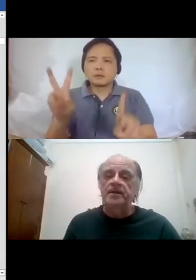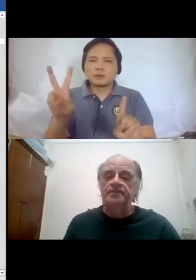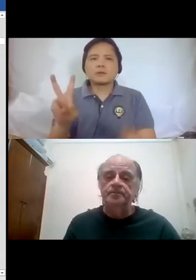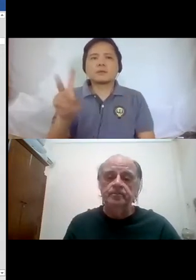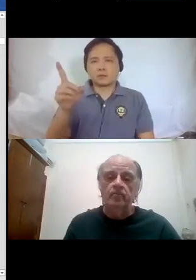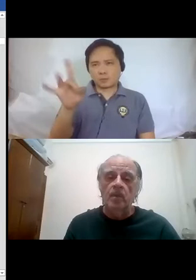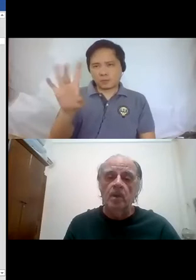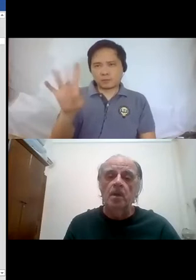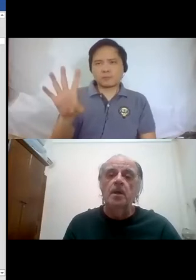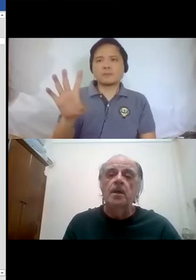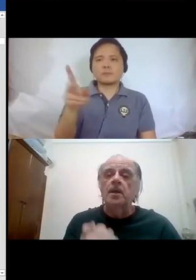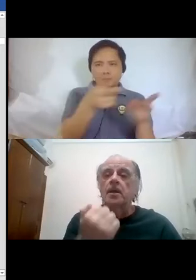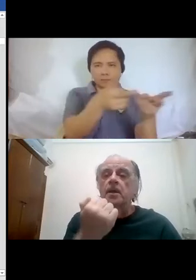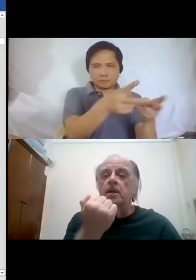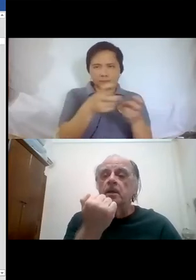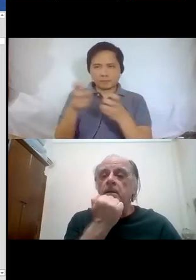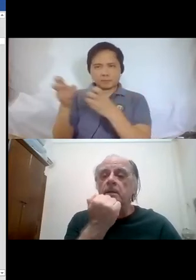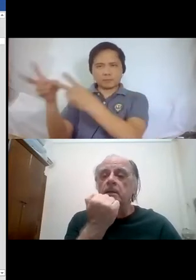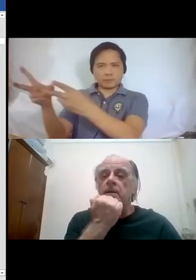One-handed sign.